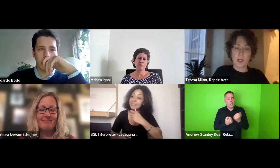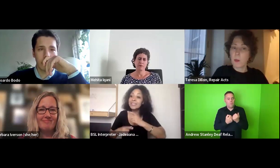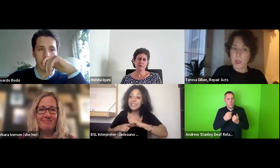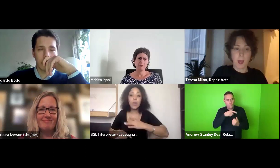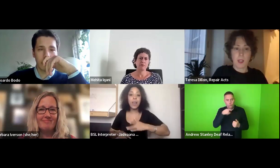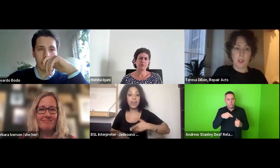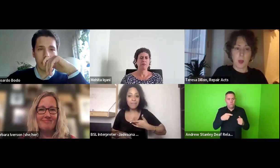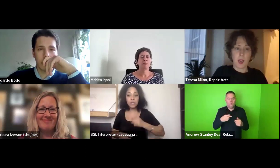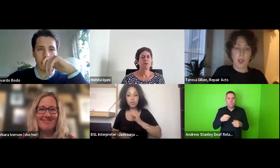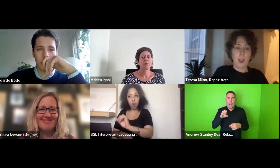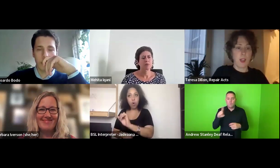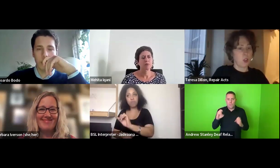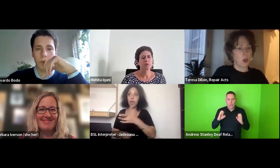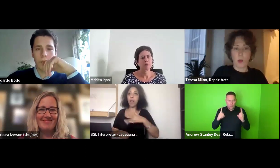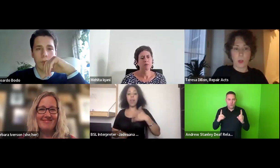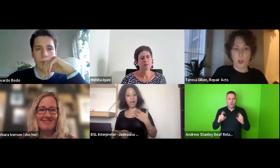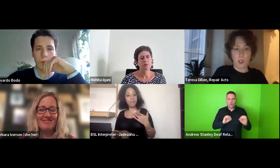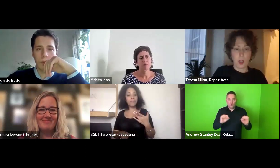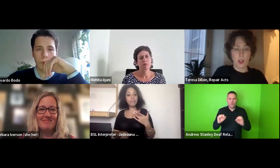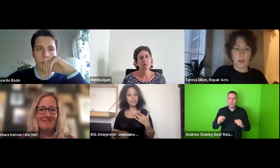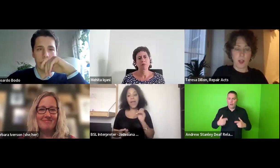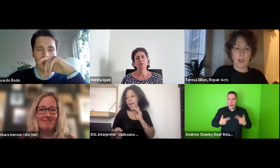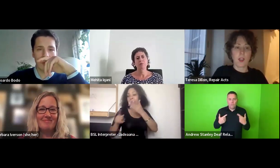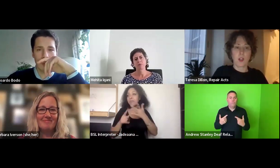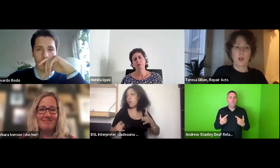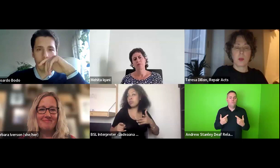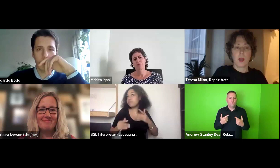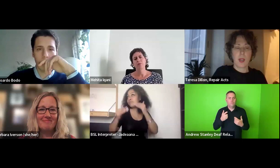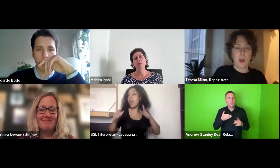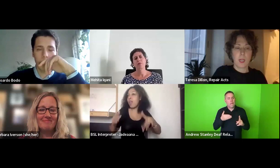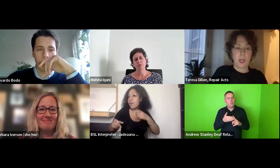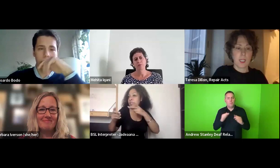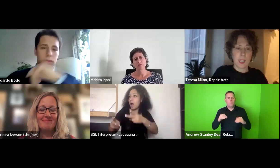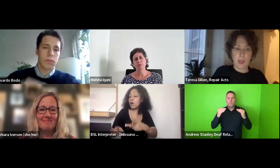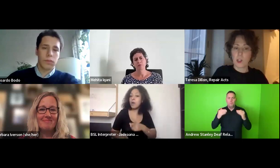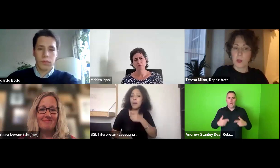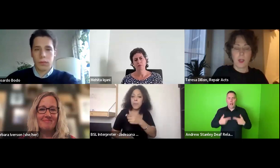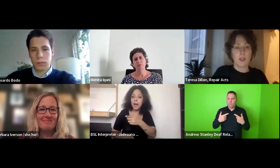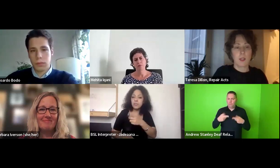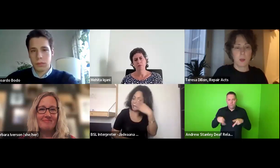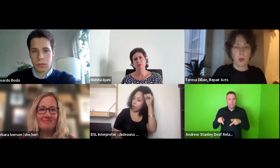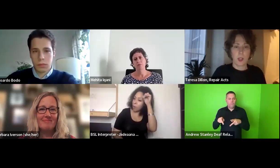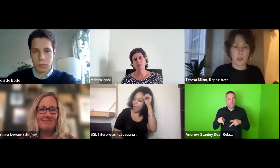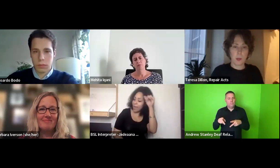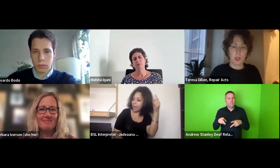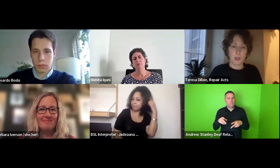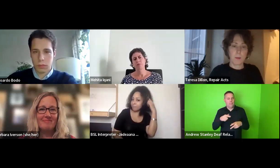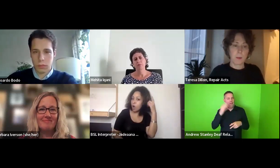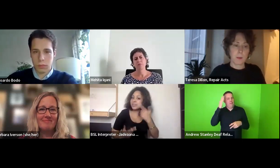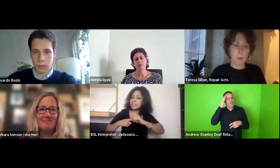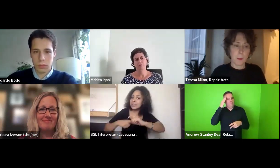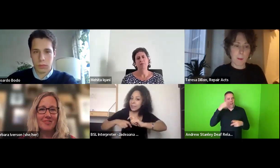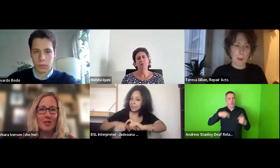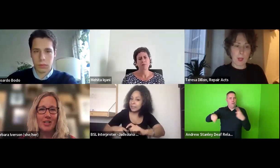I think that's my demand as well. And that's sort of what we're trying to kind of like think through as well, and how we can actually, again, through alliances, support that type of